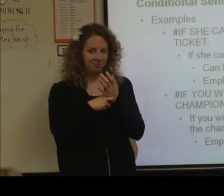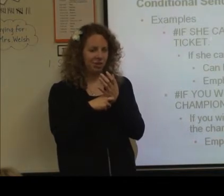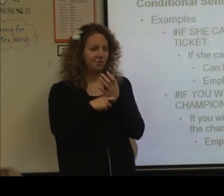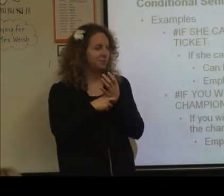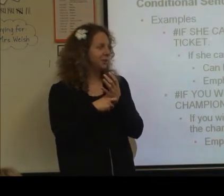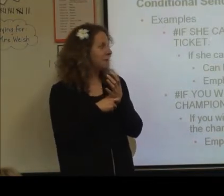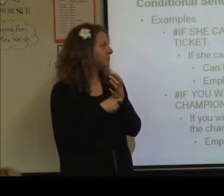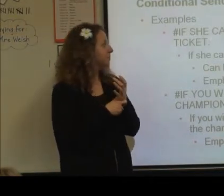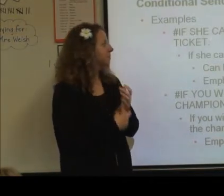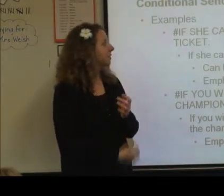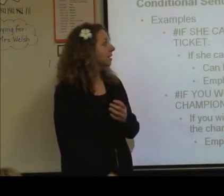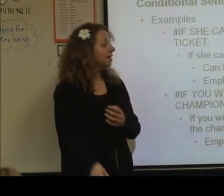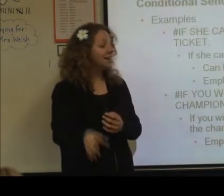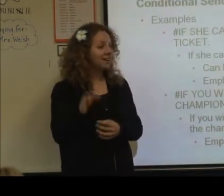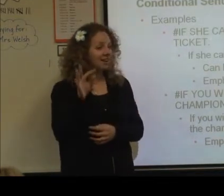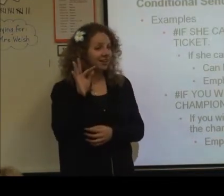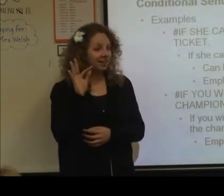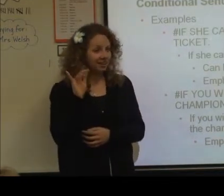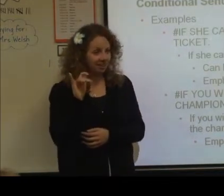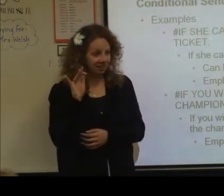Try it one more time. If